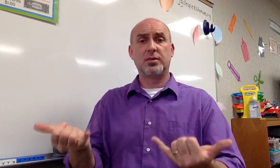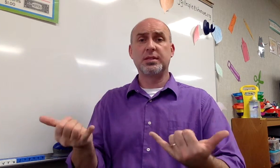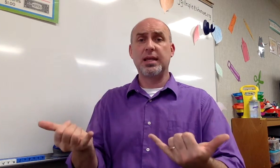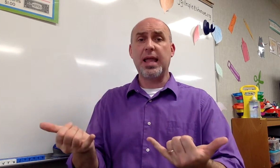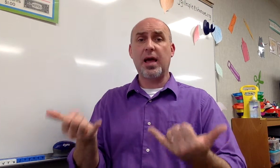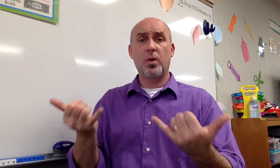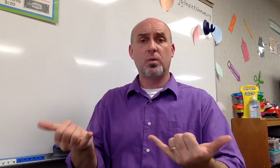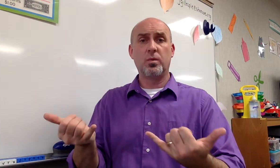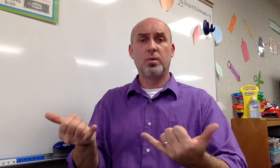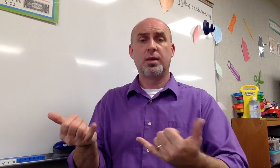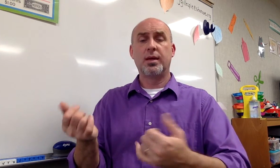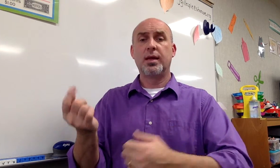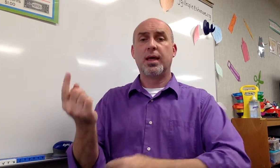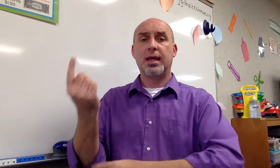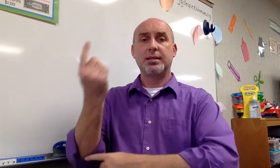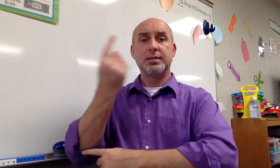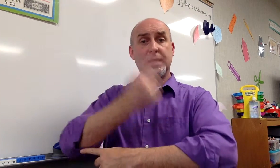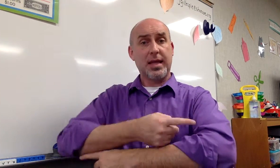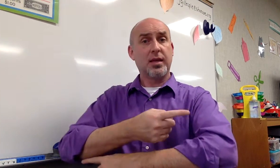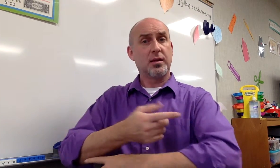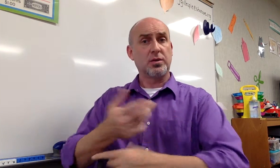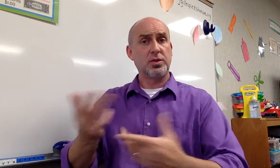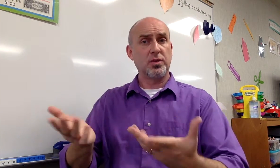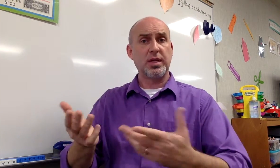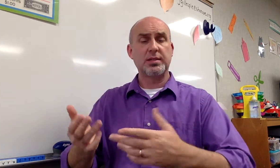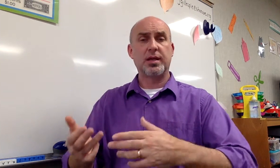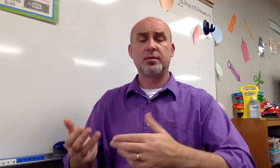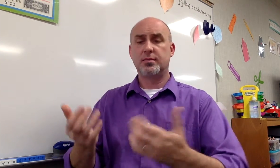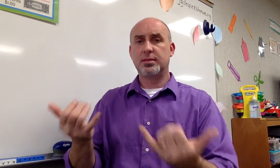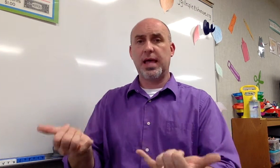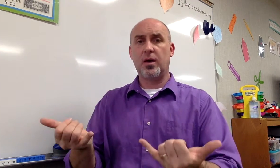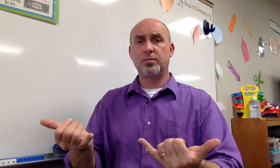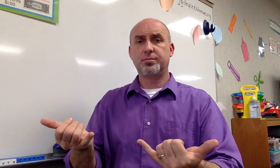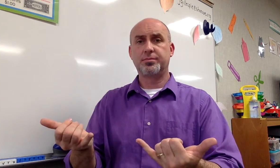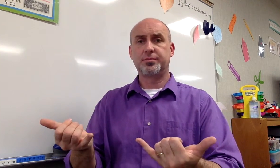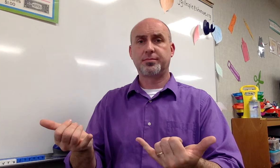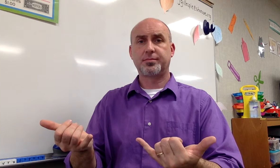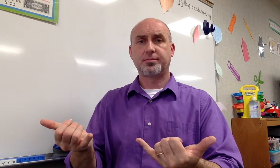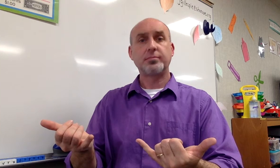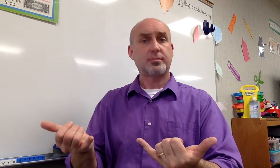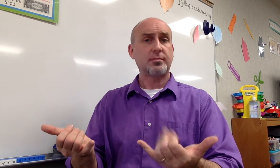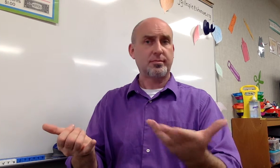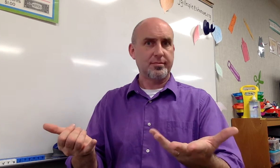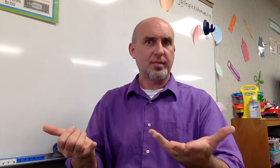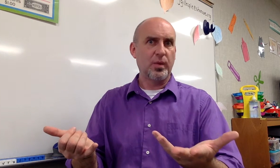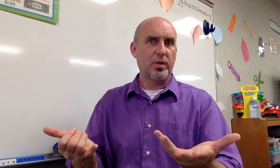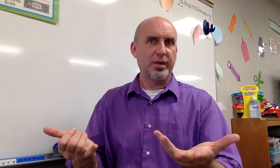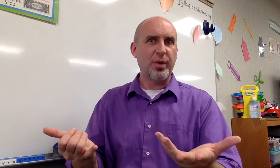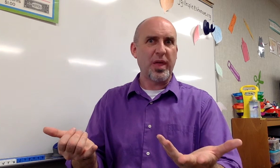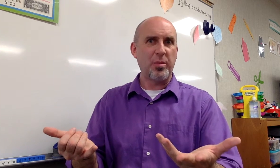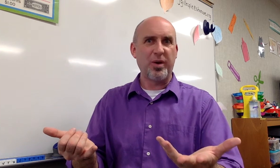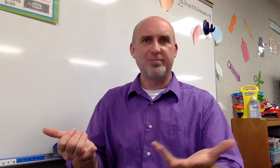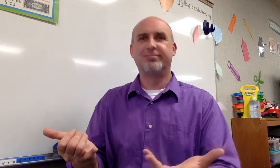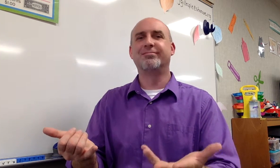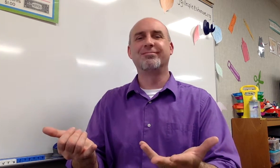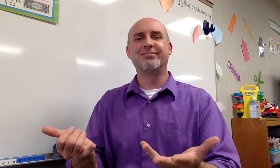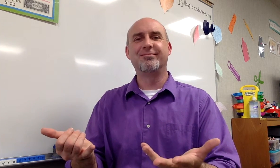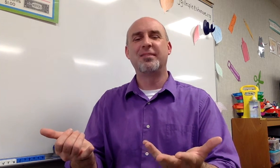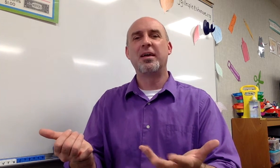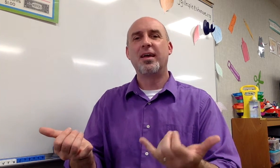sign now and day. I'll show you that sign now. You already know that part.